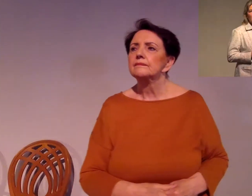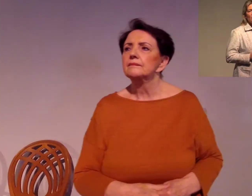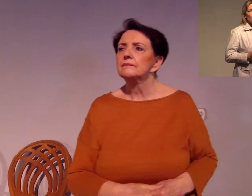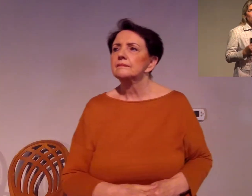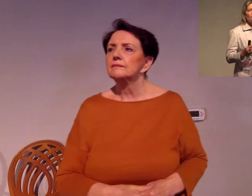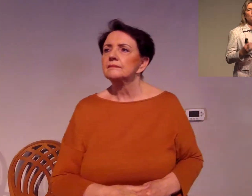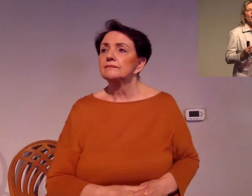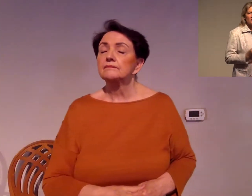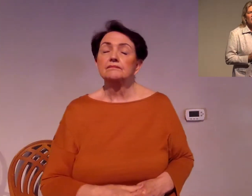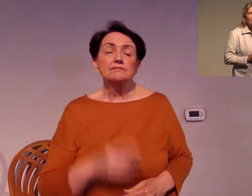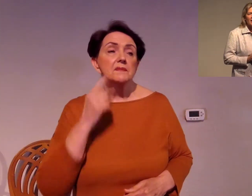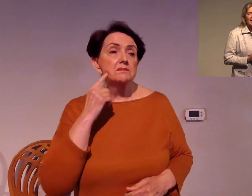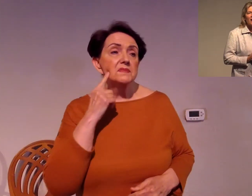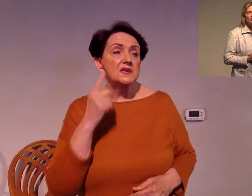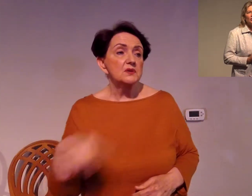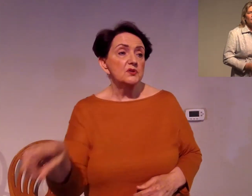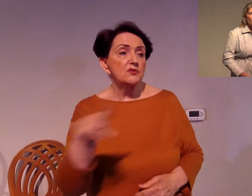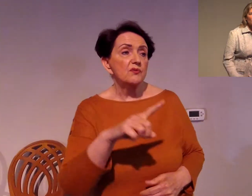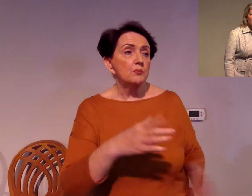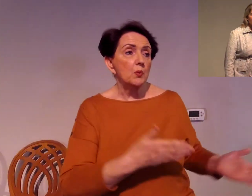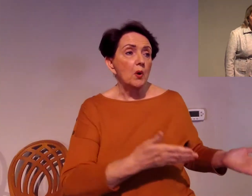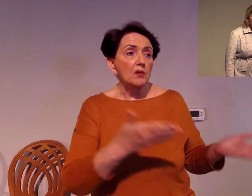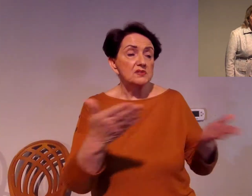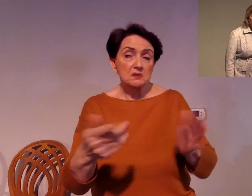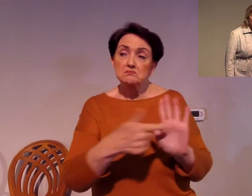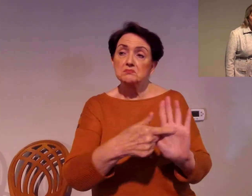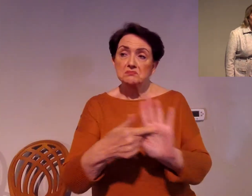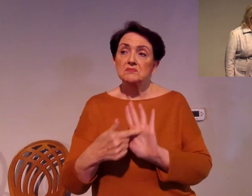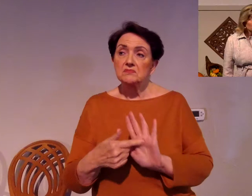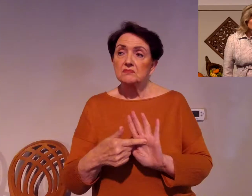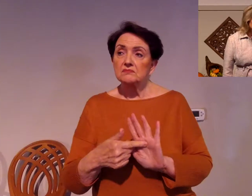I bet you've brought some of that out so far, yes?